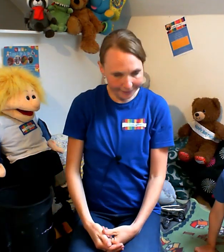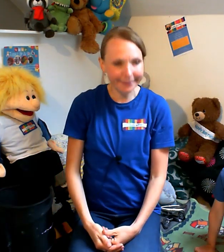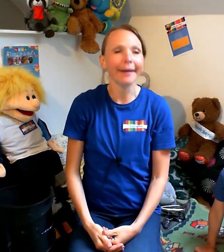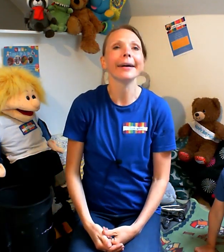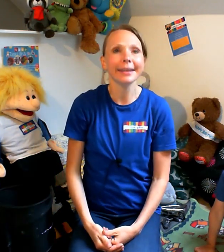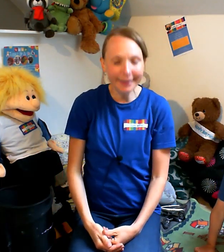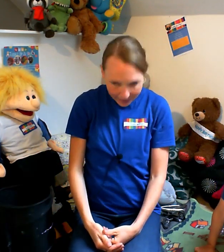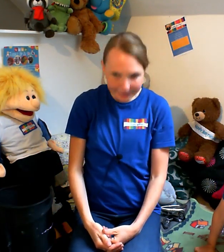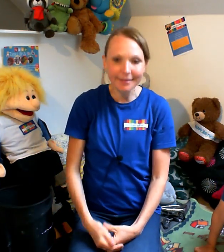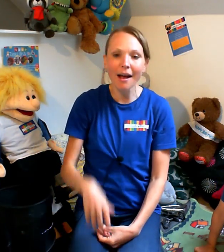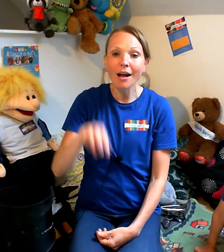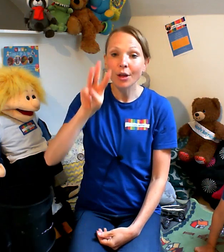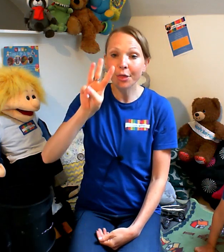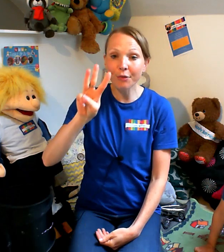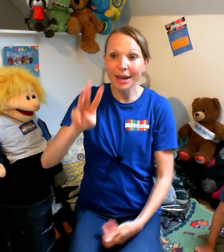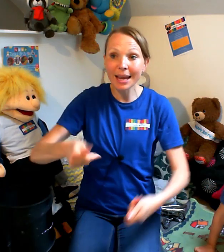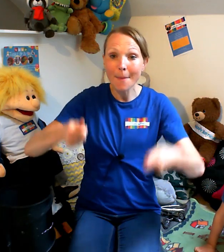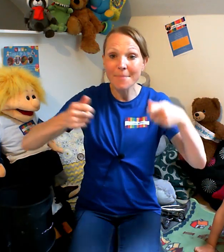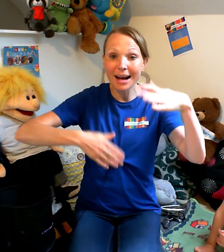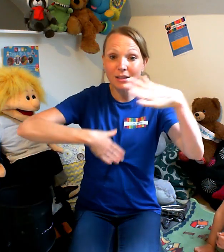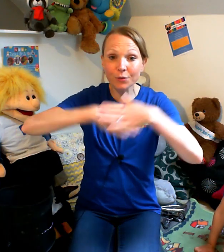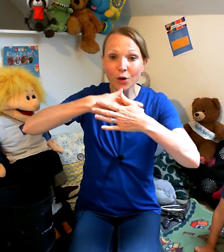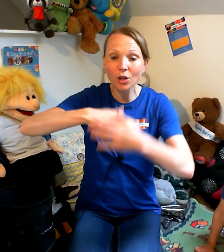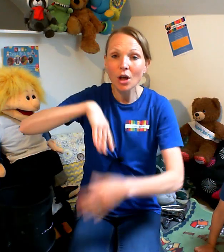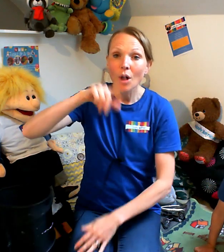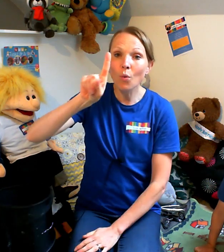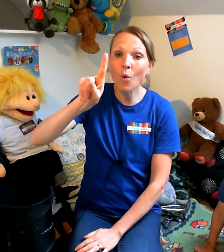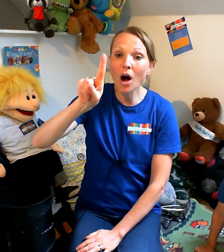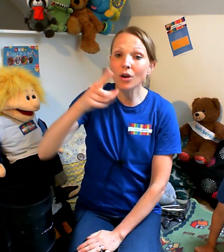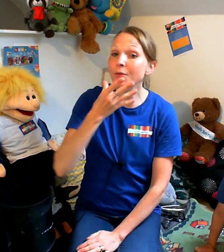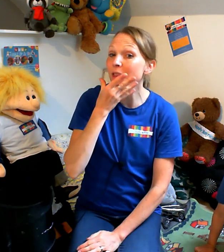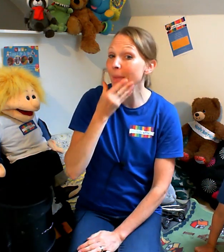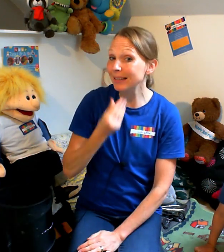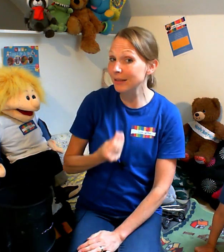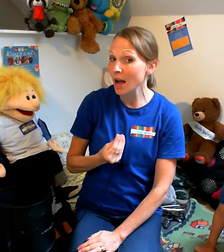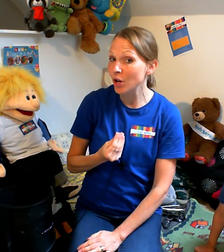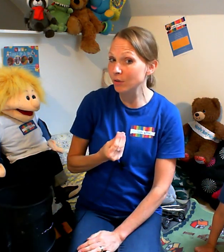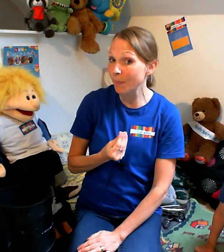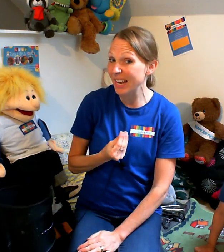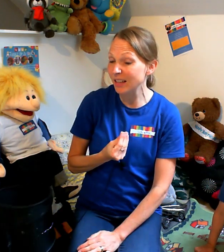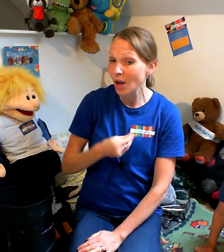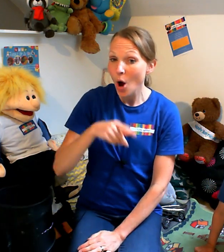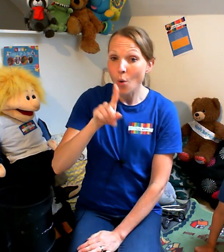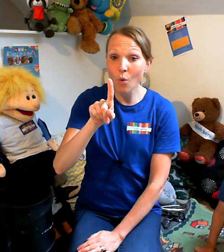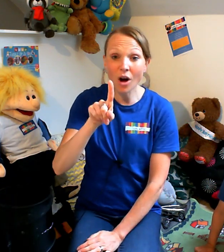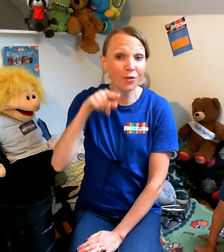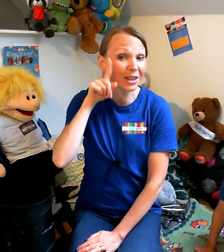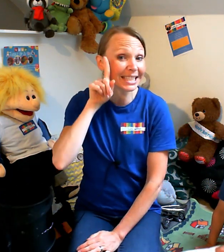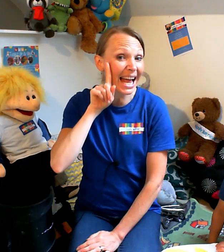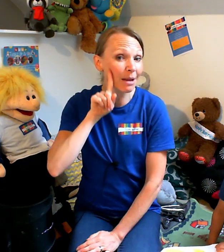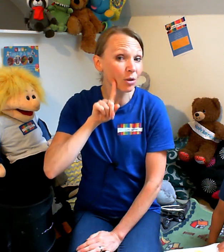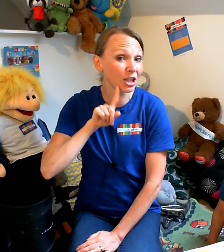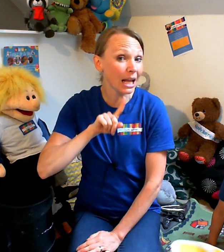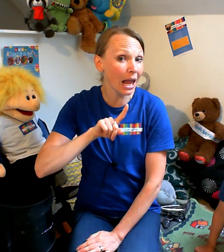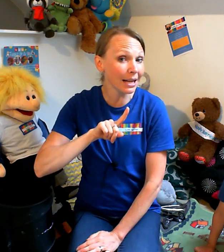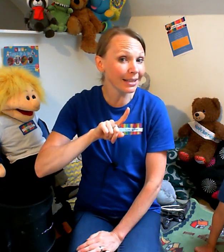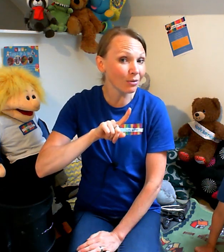sir. Yes, sir. Three bags full. One for the master, who's a beard. One for the dame, which is a line down your